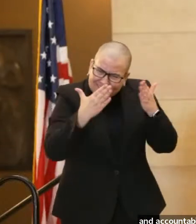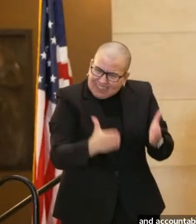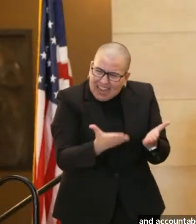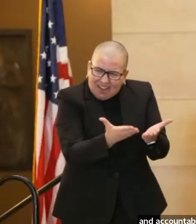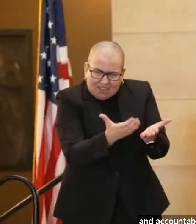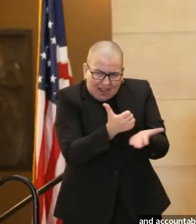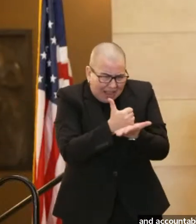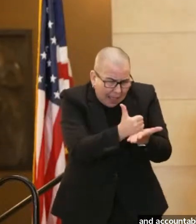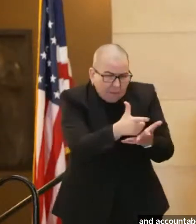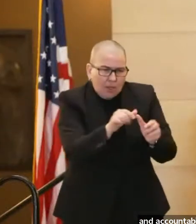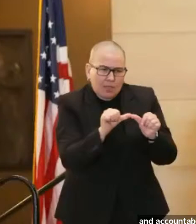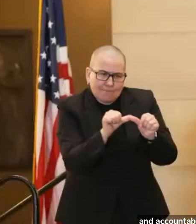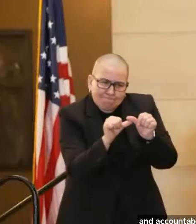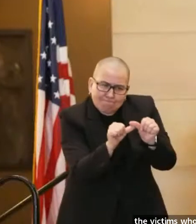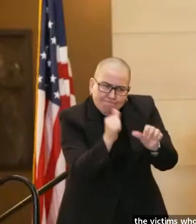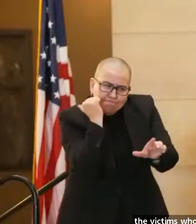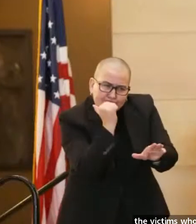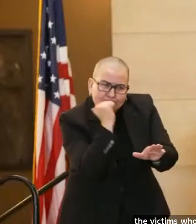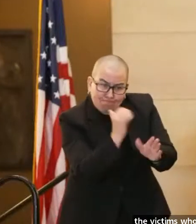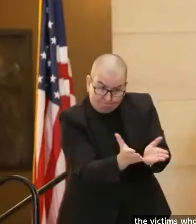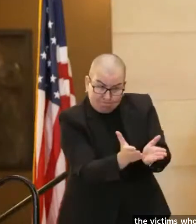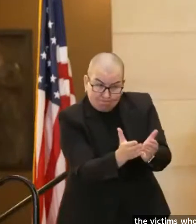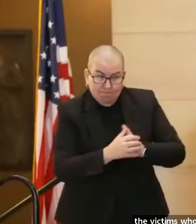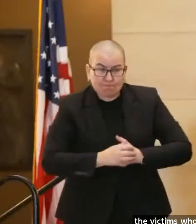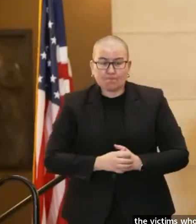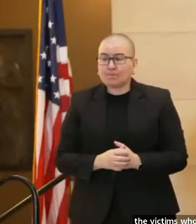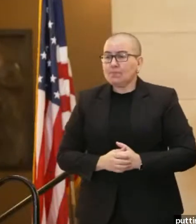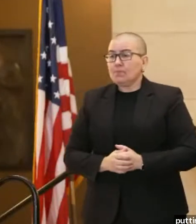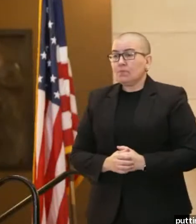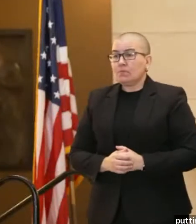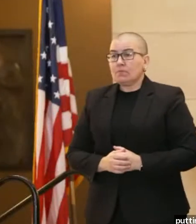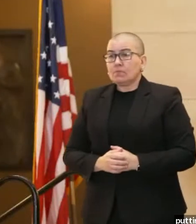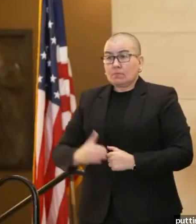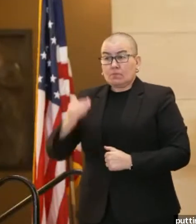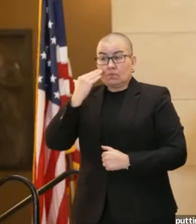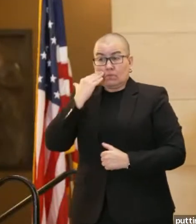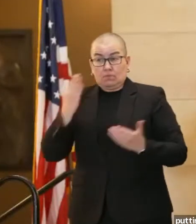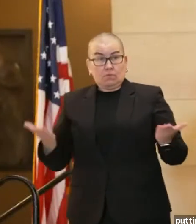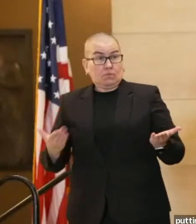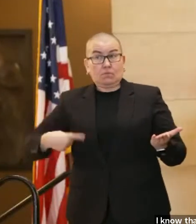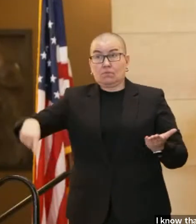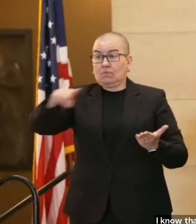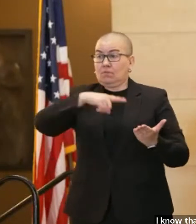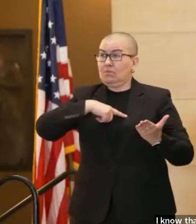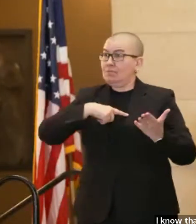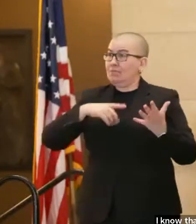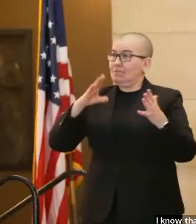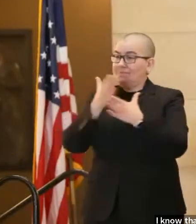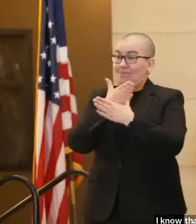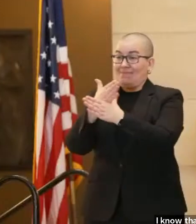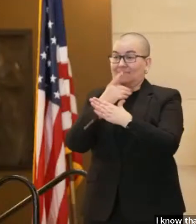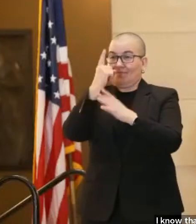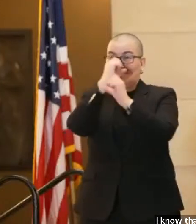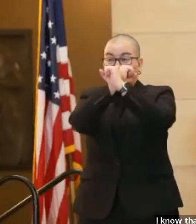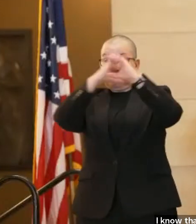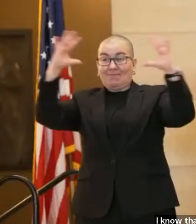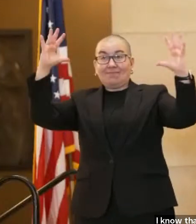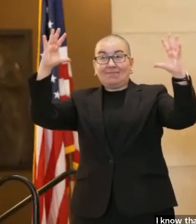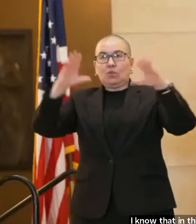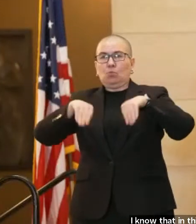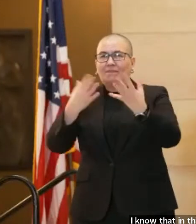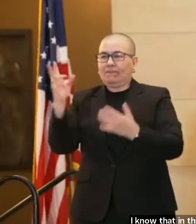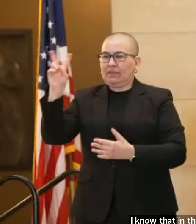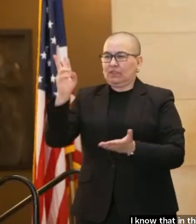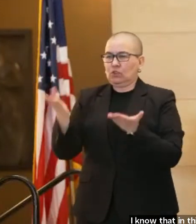together. I know that in this space, we share the view that funding victim services is a priority. I'm